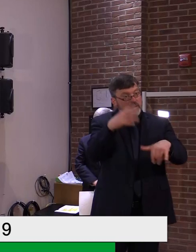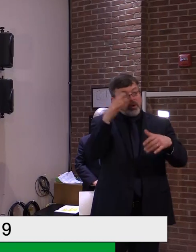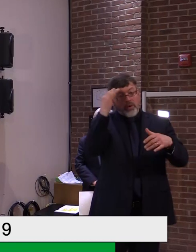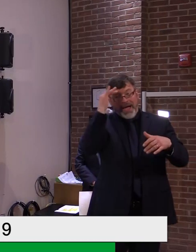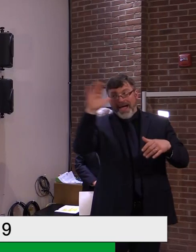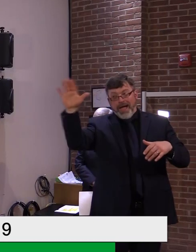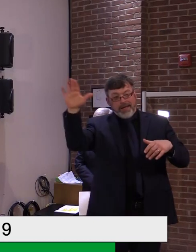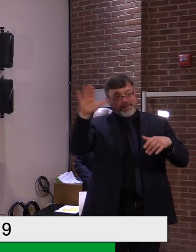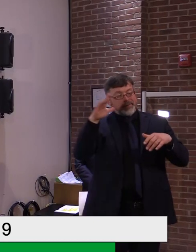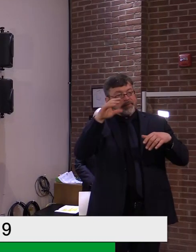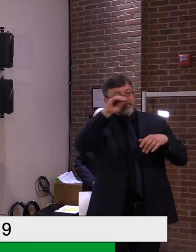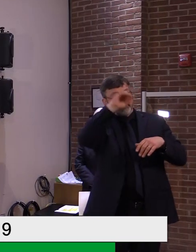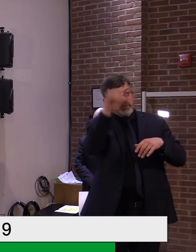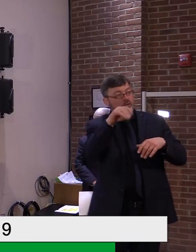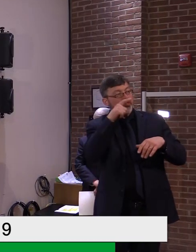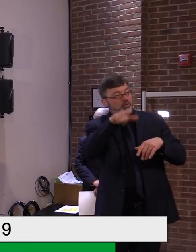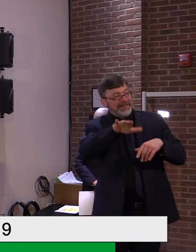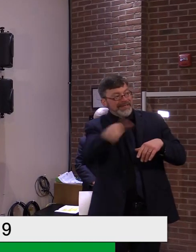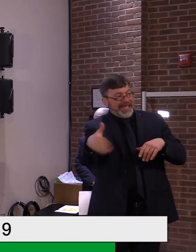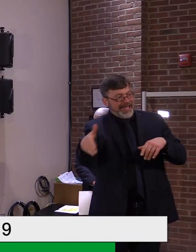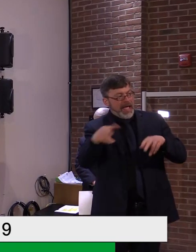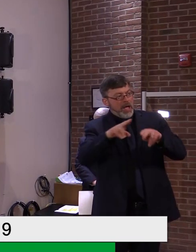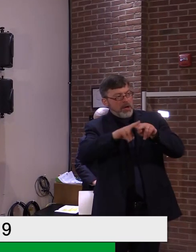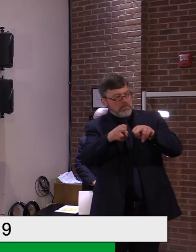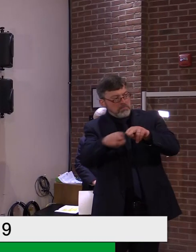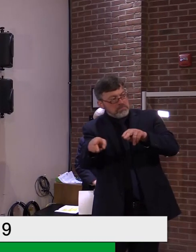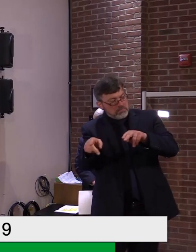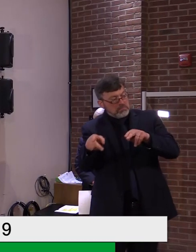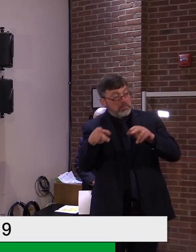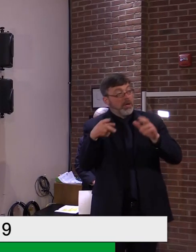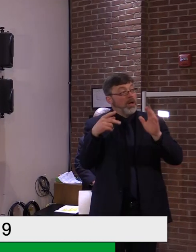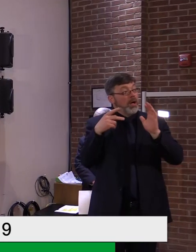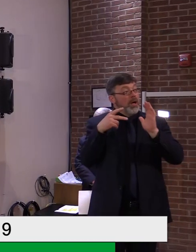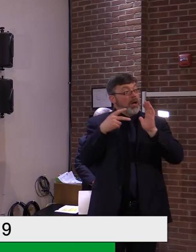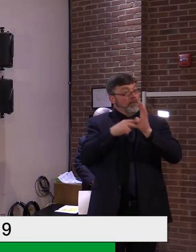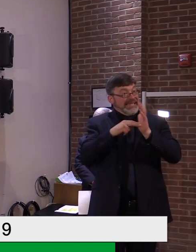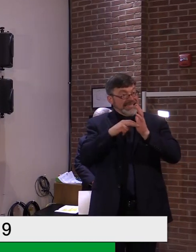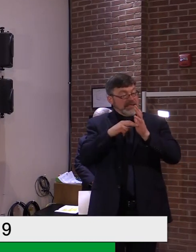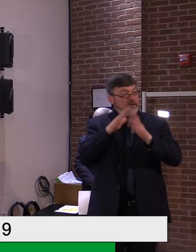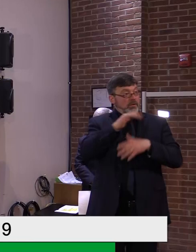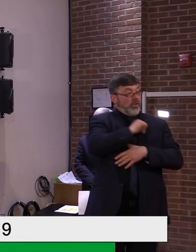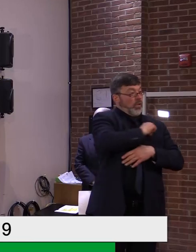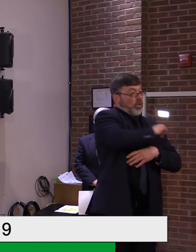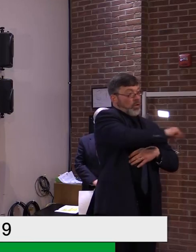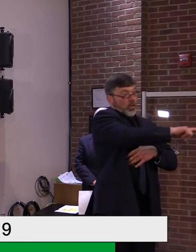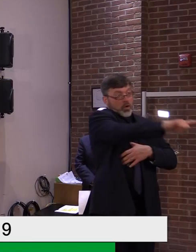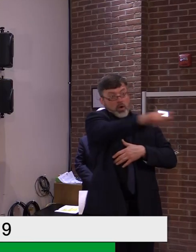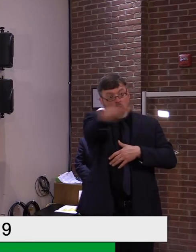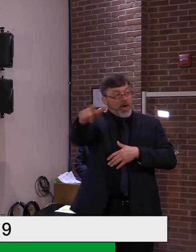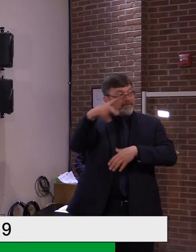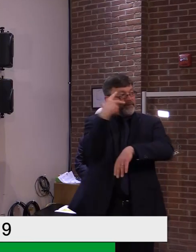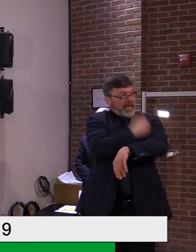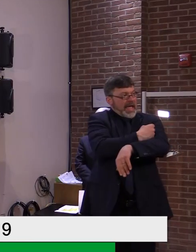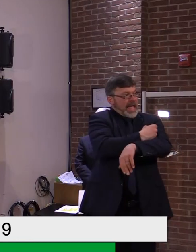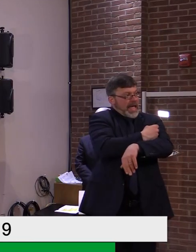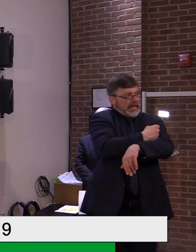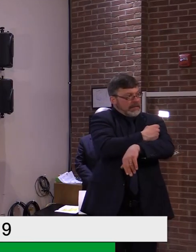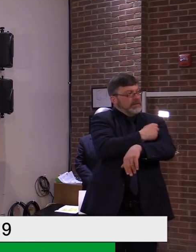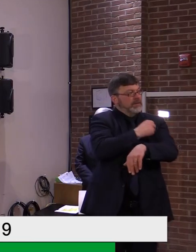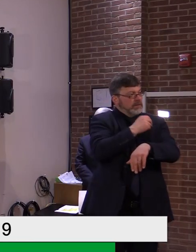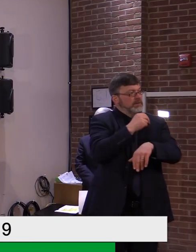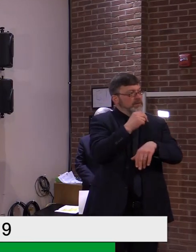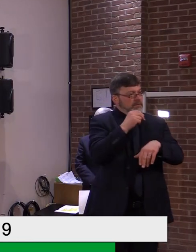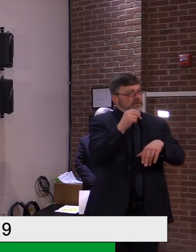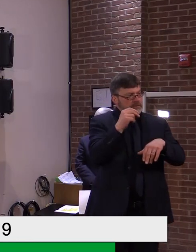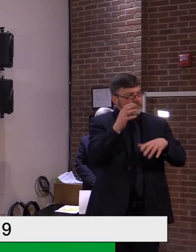place until we are all fully vaccinated? If we're using the word rule, I don't want that to be